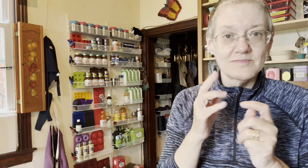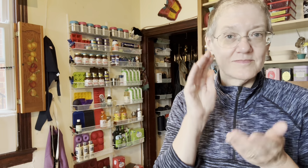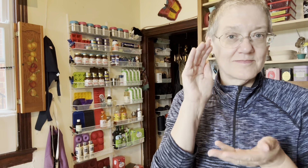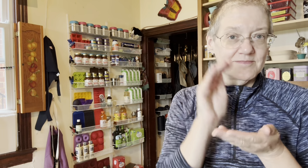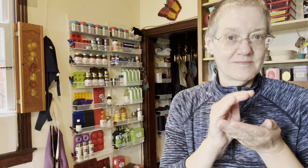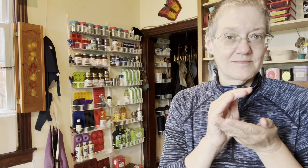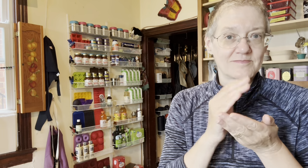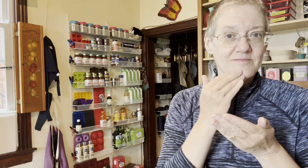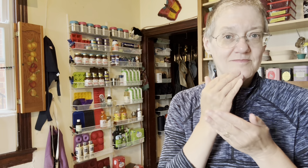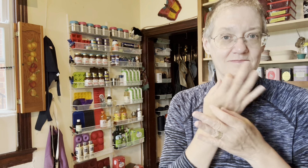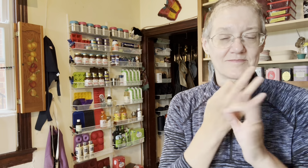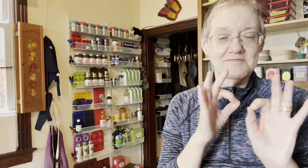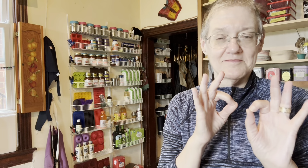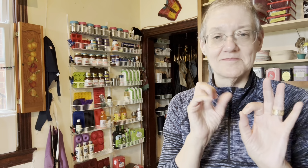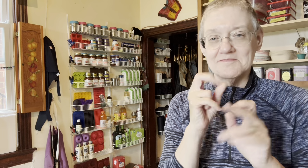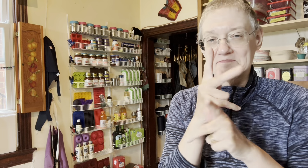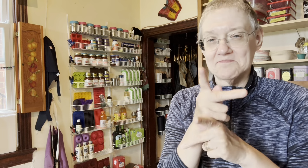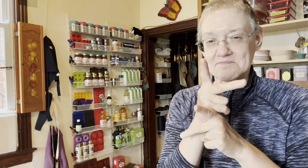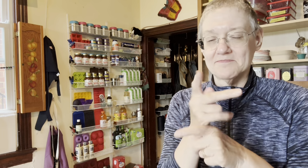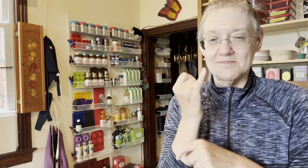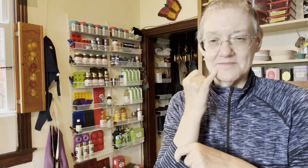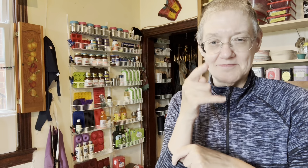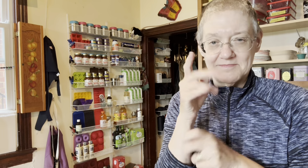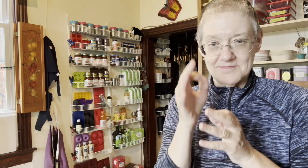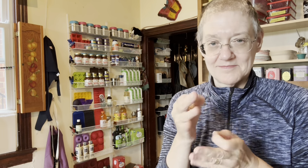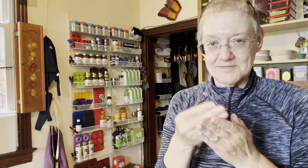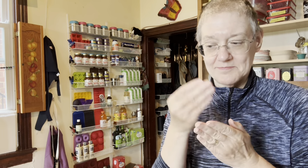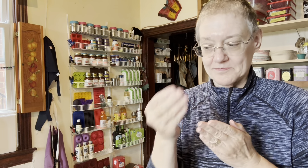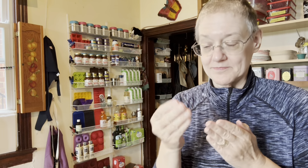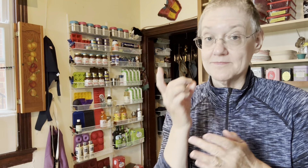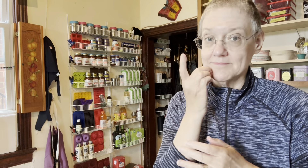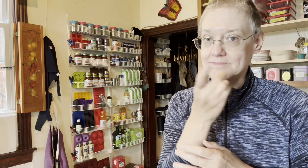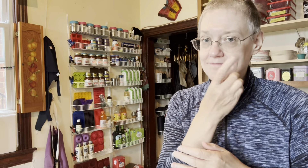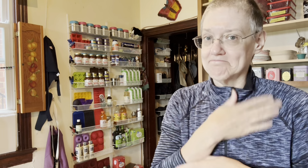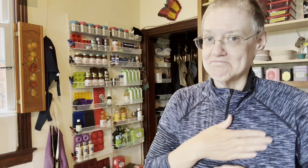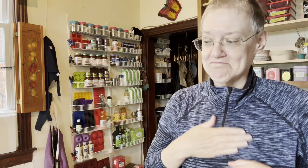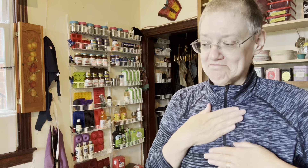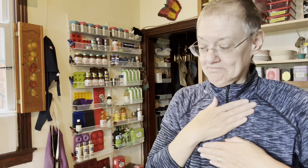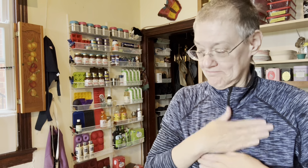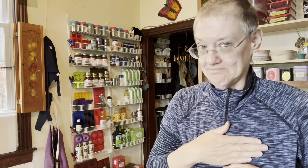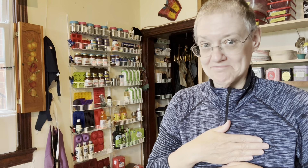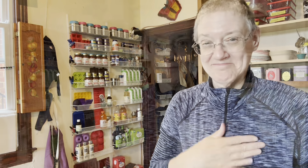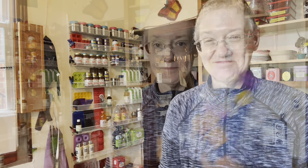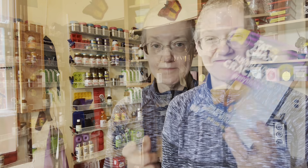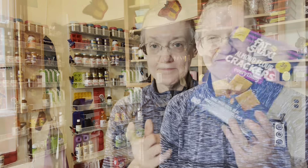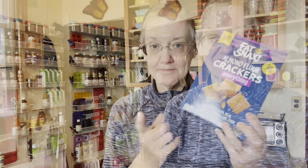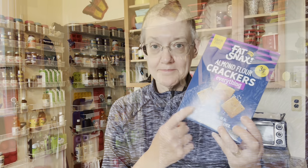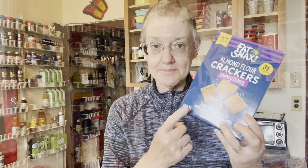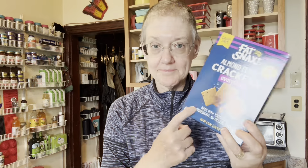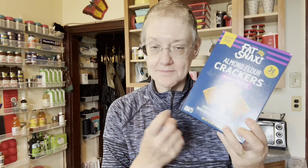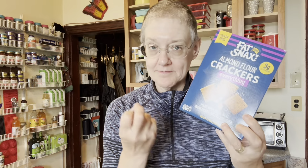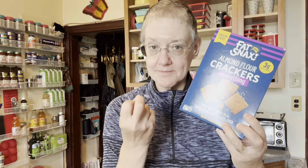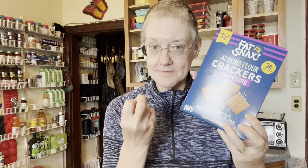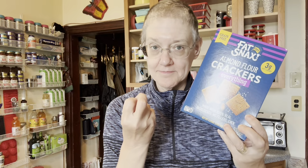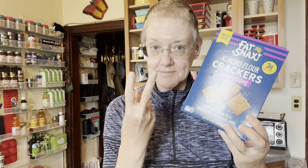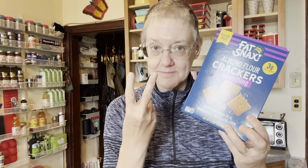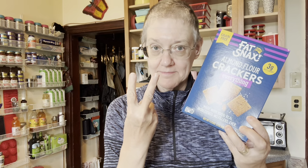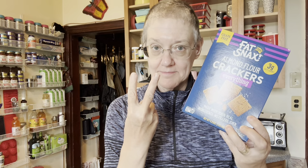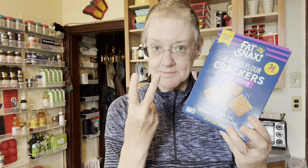20 grams of net carbs, and then there's the sugar-free. So be careful if you decide to buy, and Dale really enjoys it.